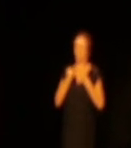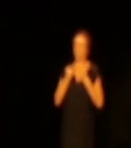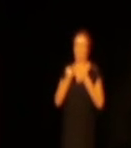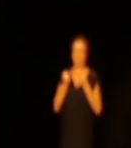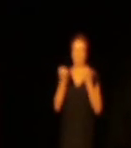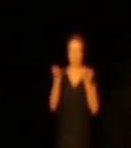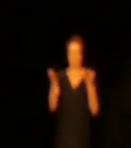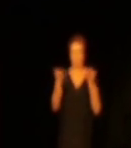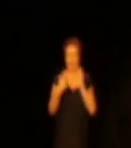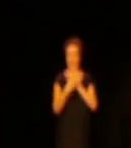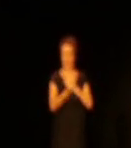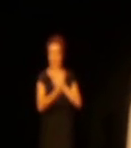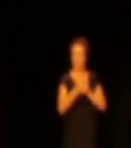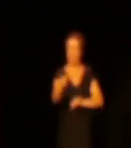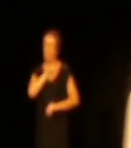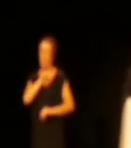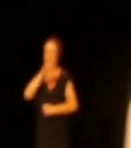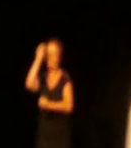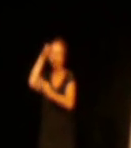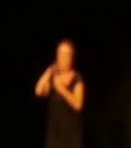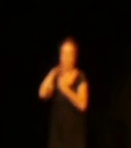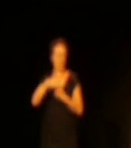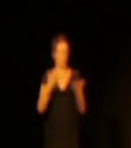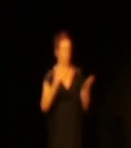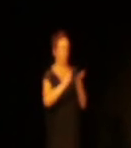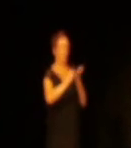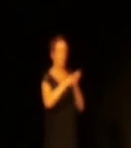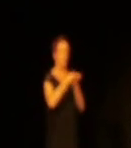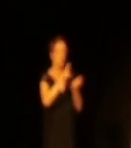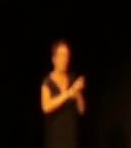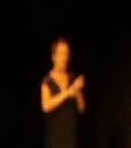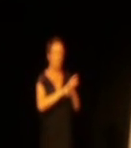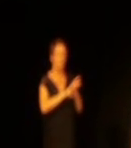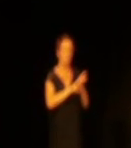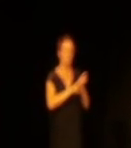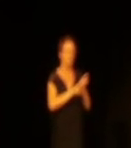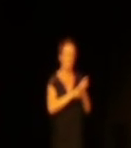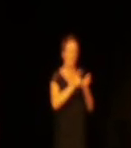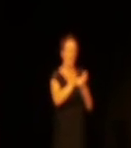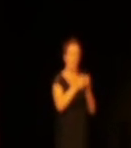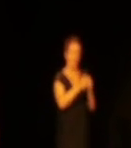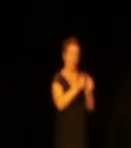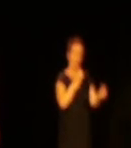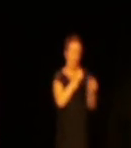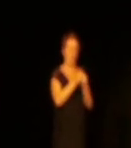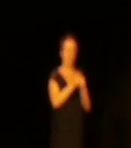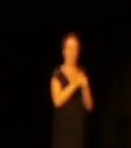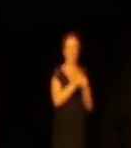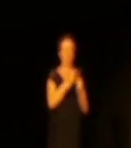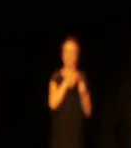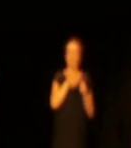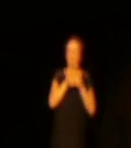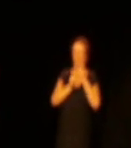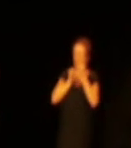of Southern and the service it operates and the way in which the company has sought to blame the unions and